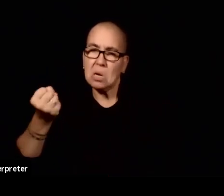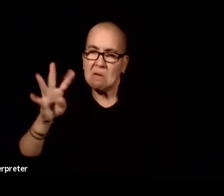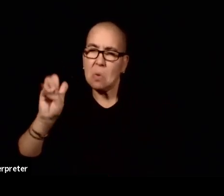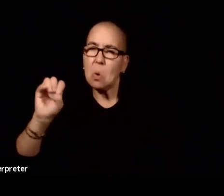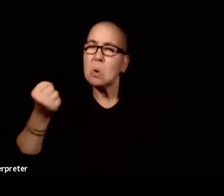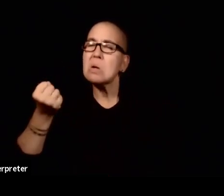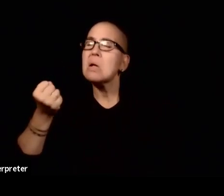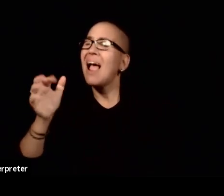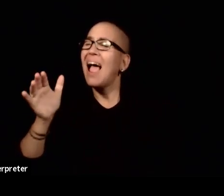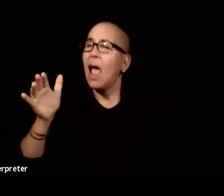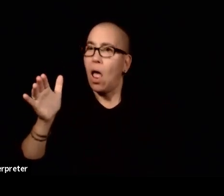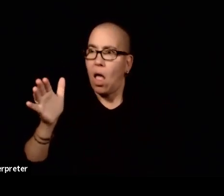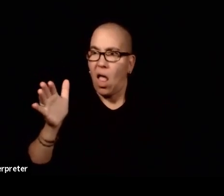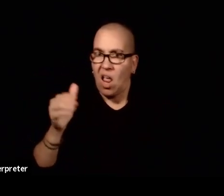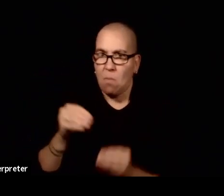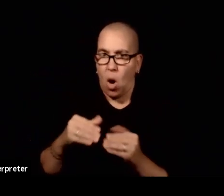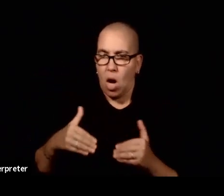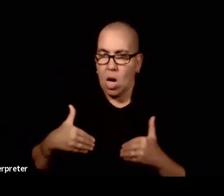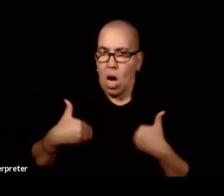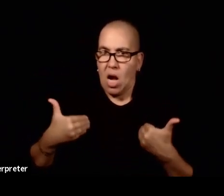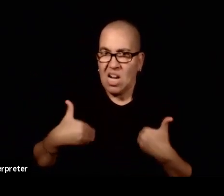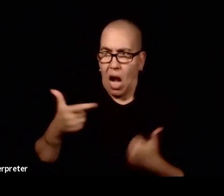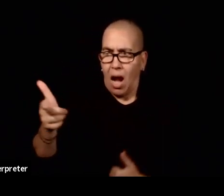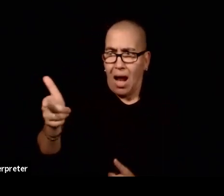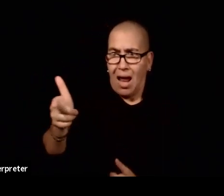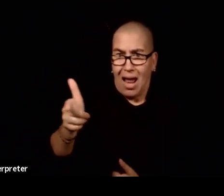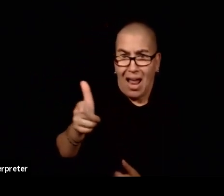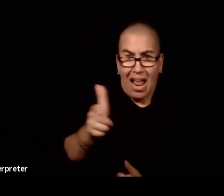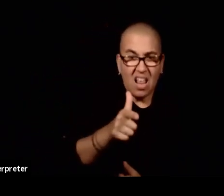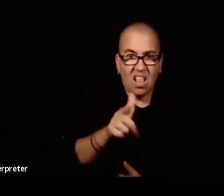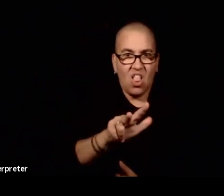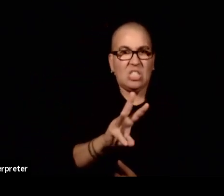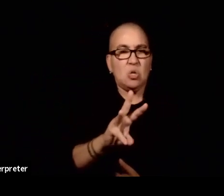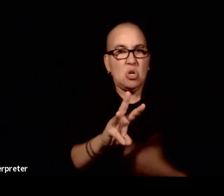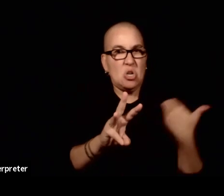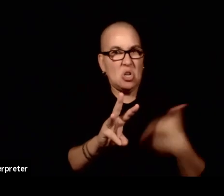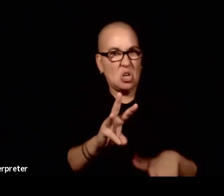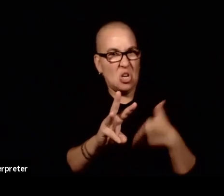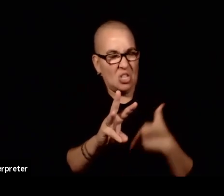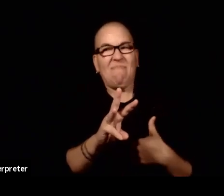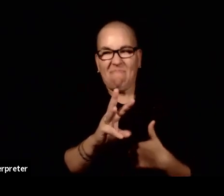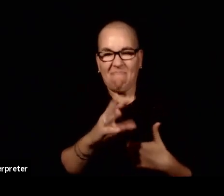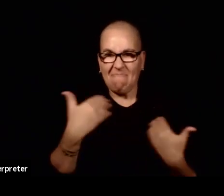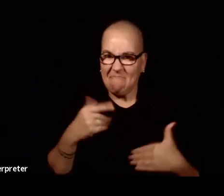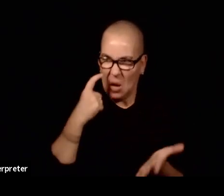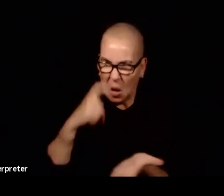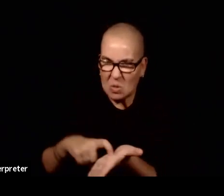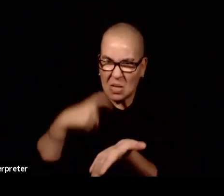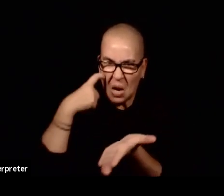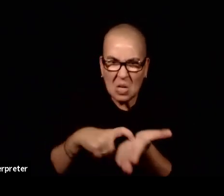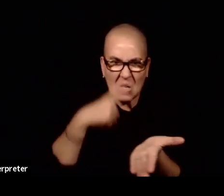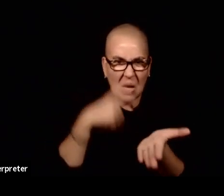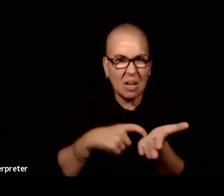the pandemic. So the shift in age range among our cases has been truly